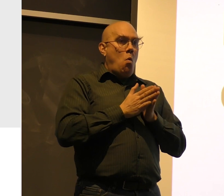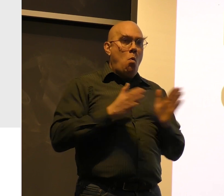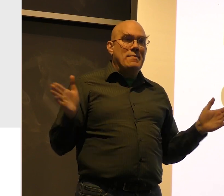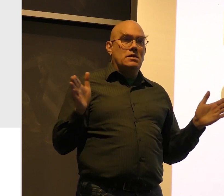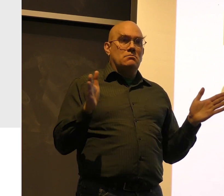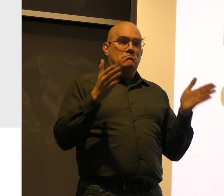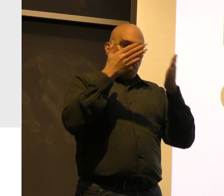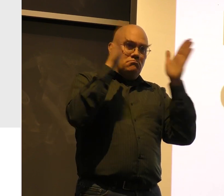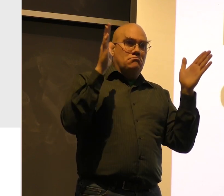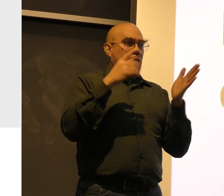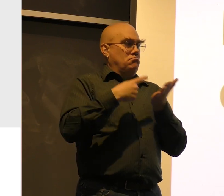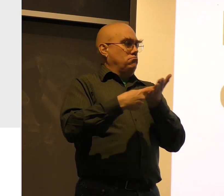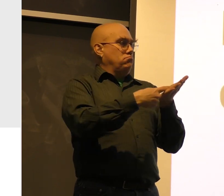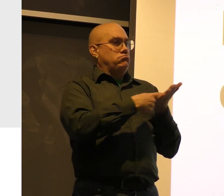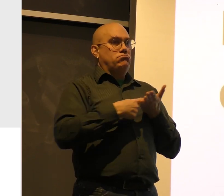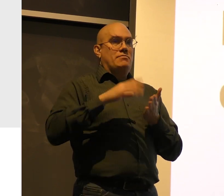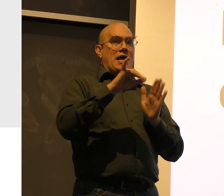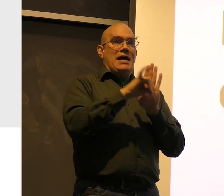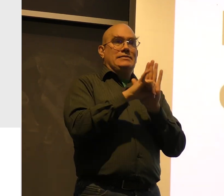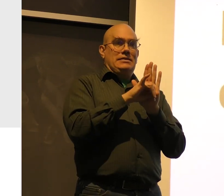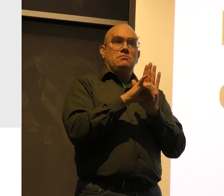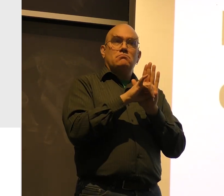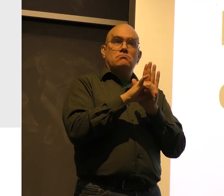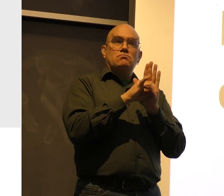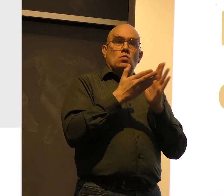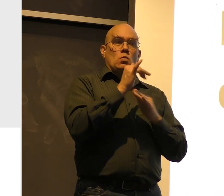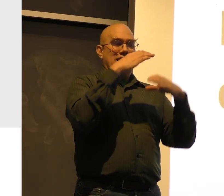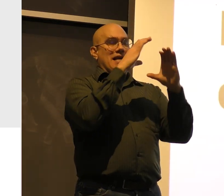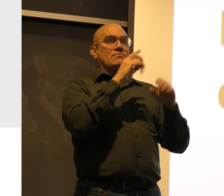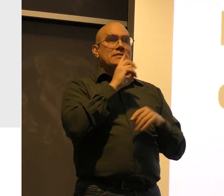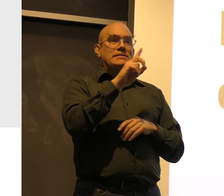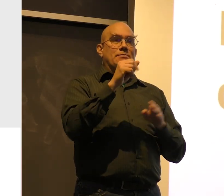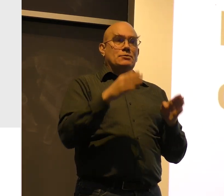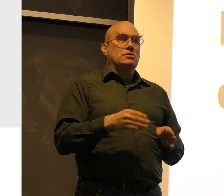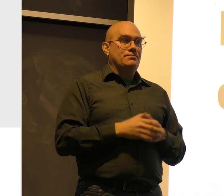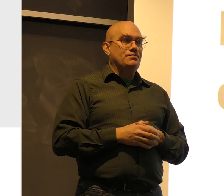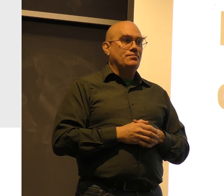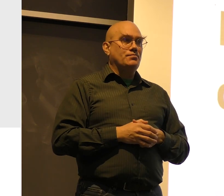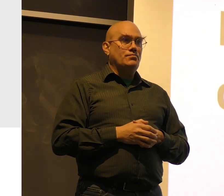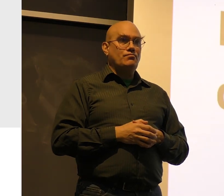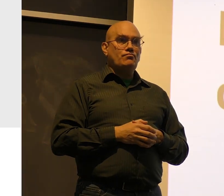disability does apply broadly and much more openly today as an identity through the lens of a disabled